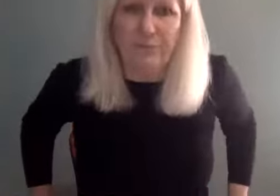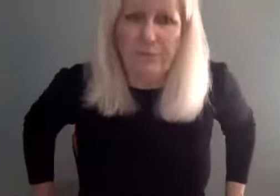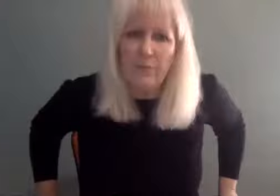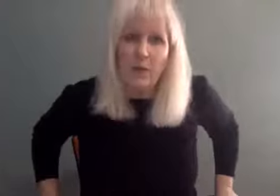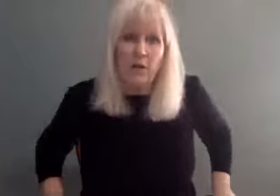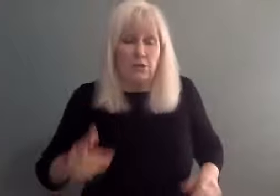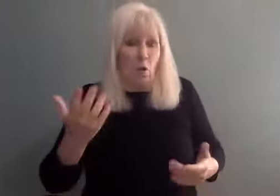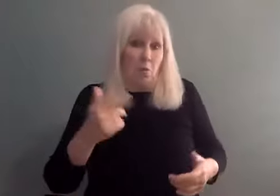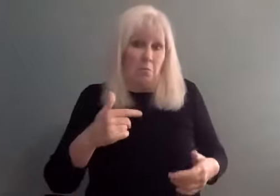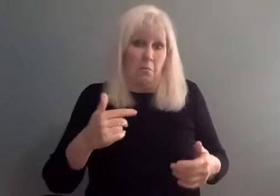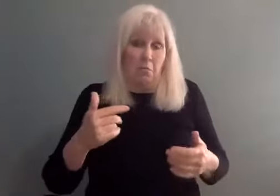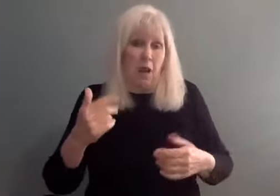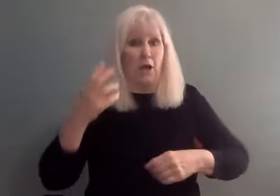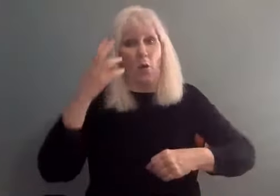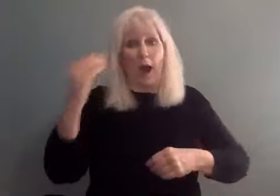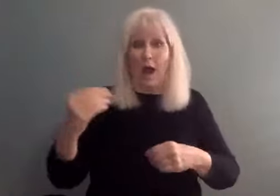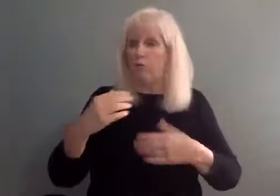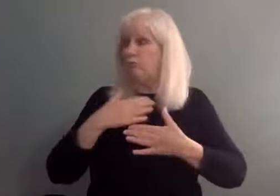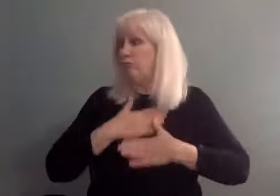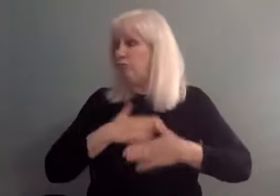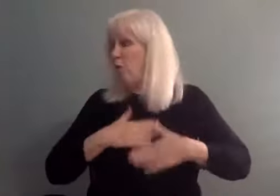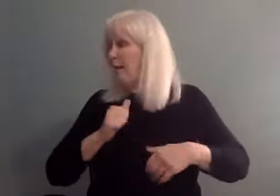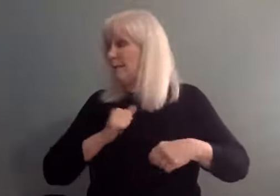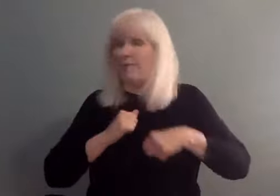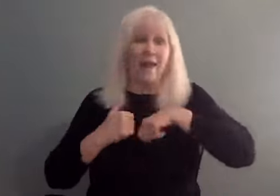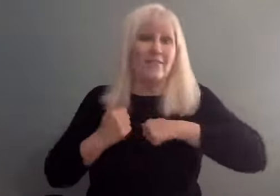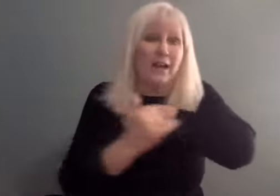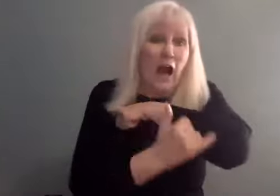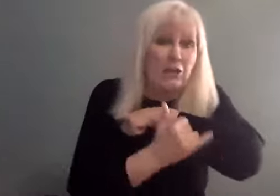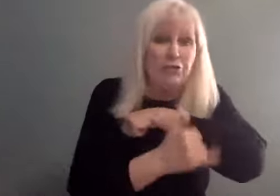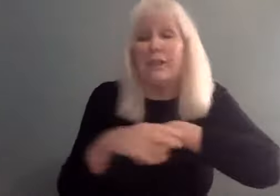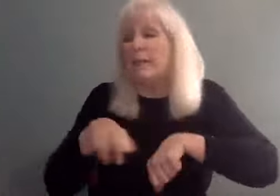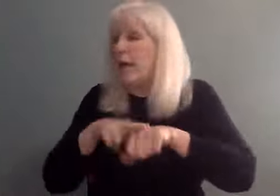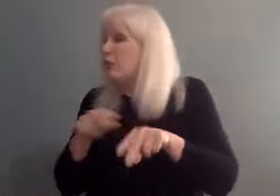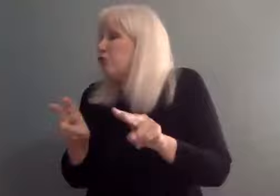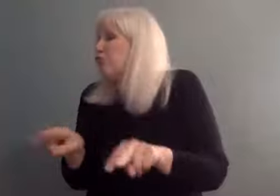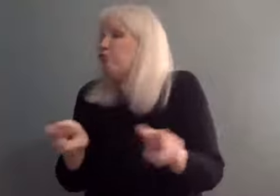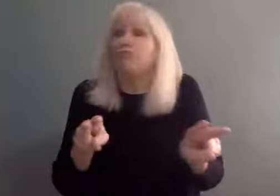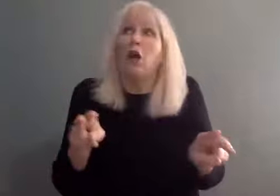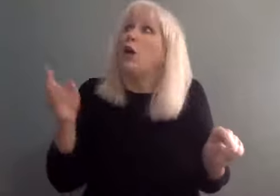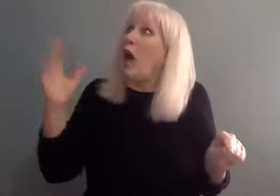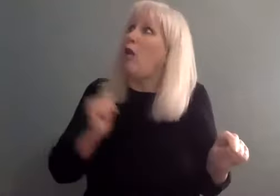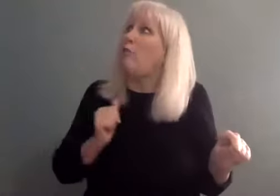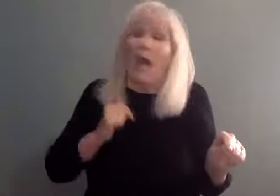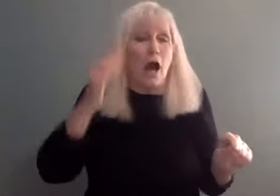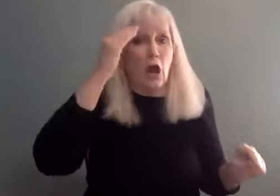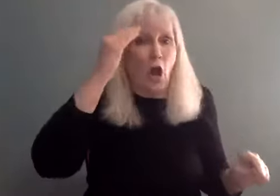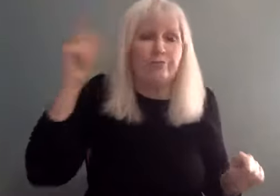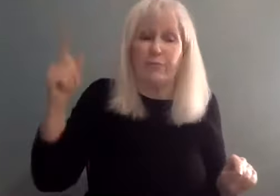nature, enjoy my life. We lived in the country, and I really loved God, and I knew God loved me. But then I started to